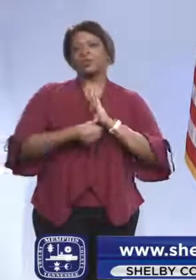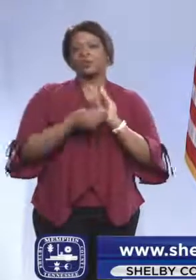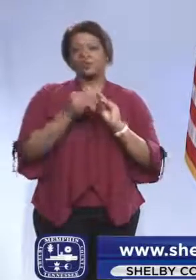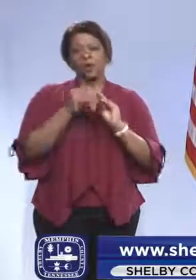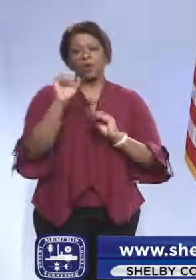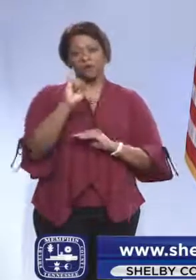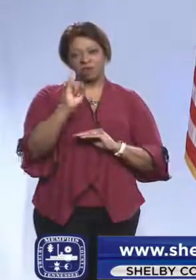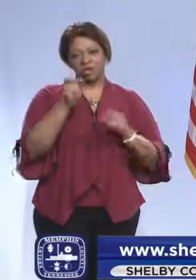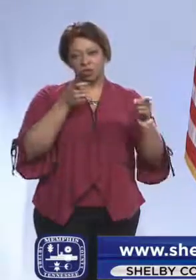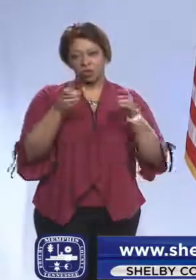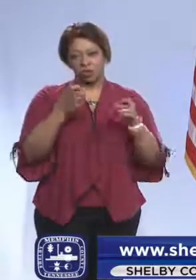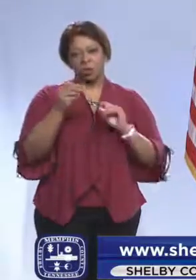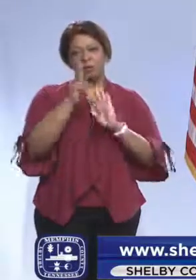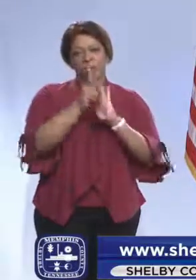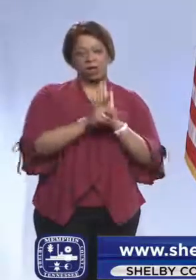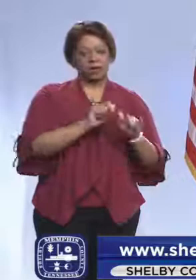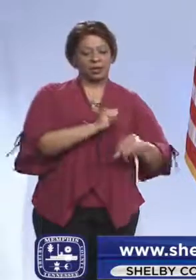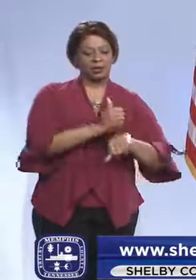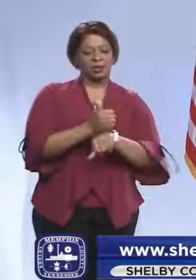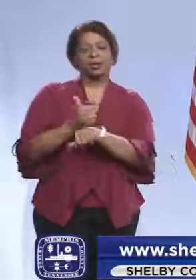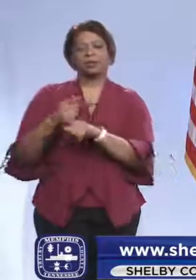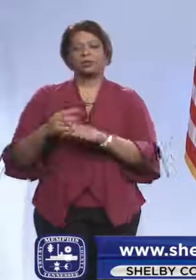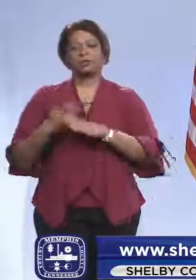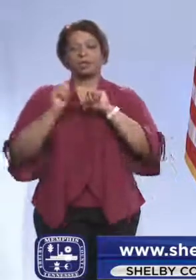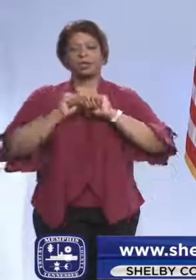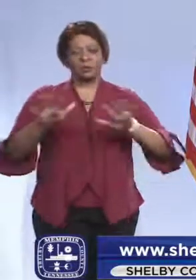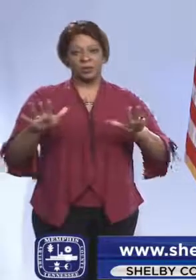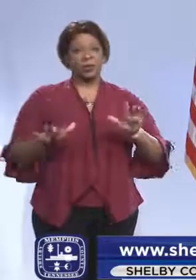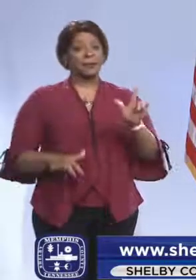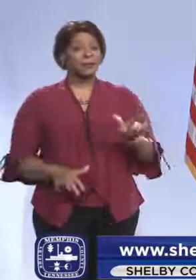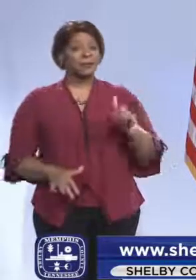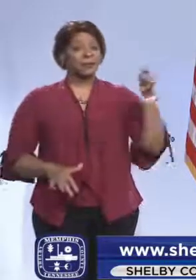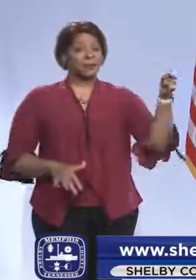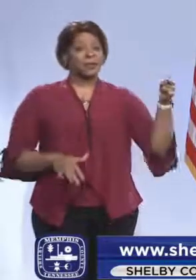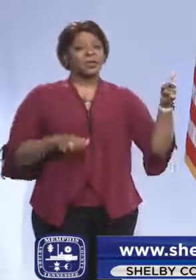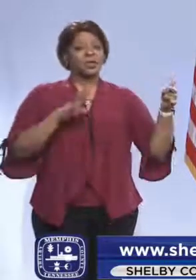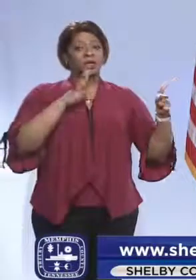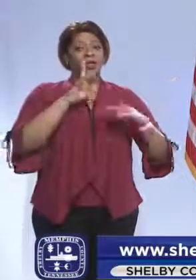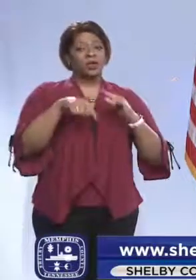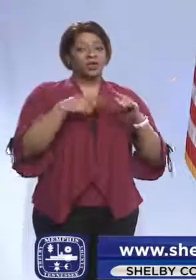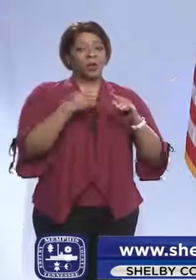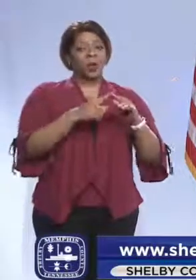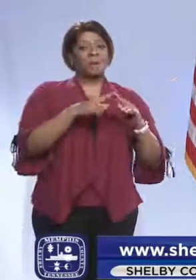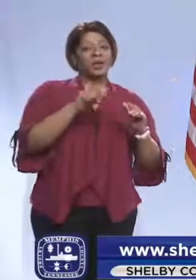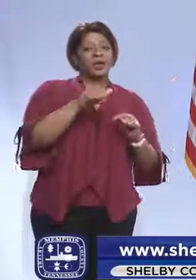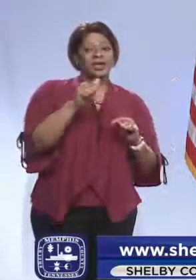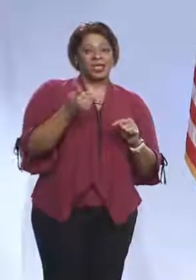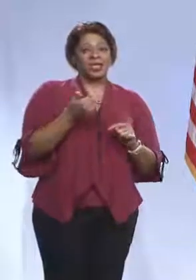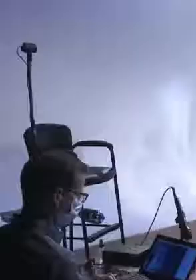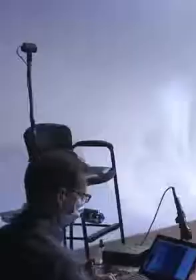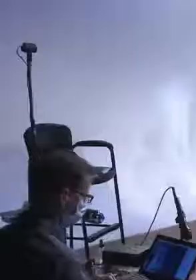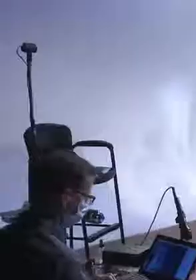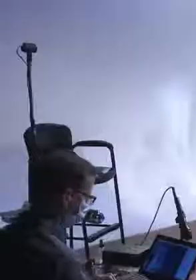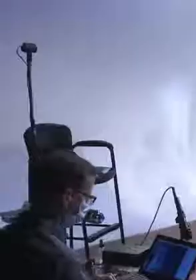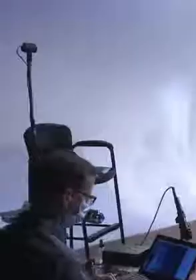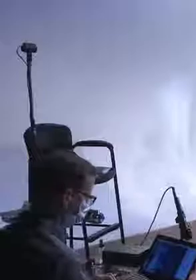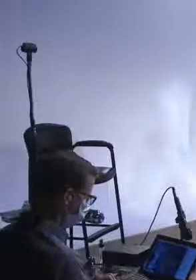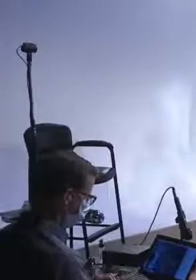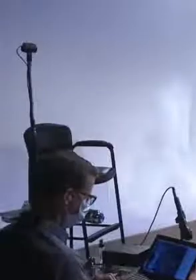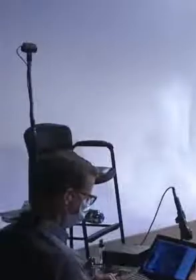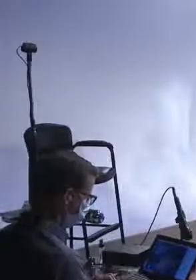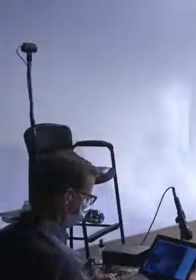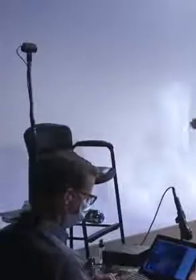infection control and policies that need to be put in place. So I'm going to turn it over if you want to talk about the blitz for this Thursday, Friday.